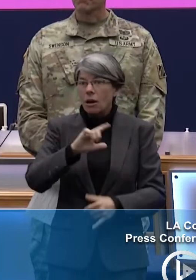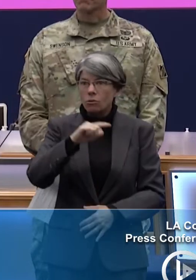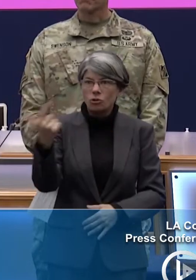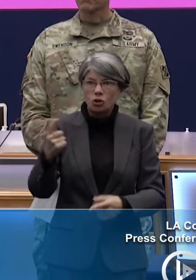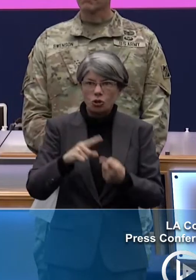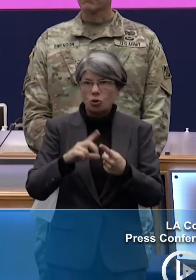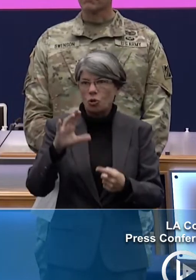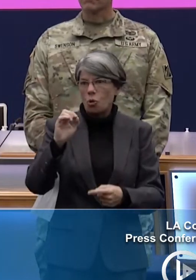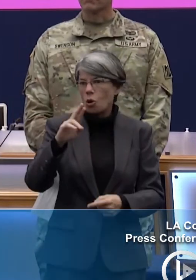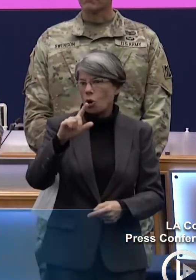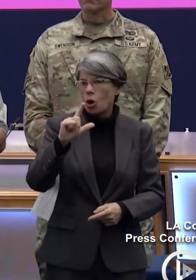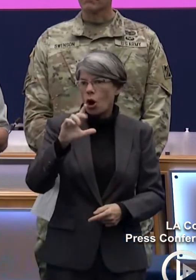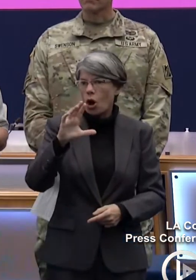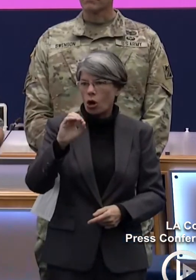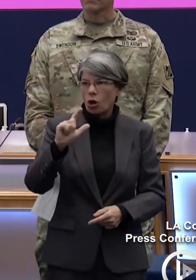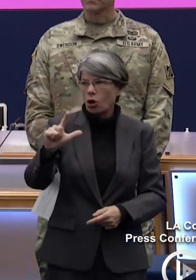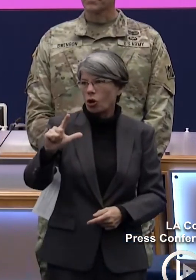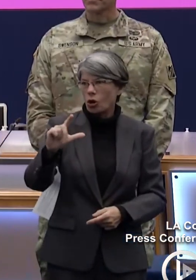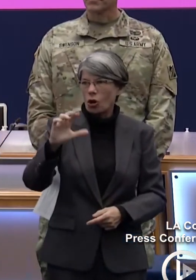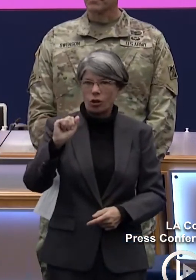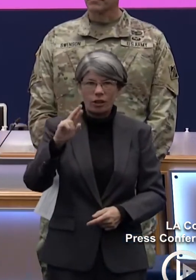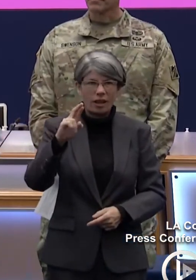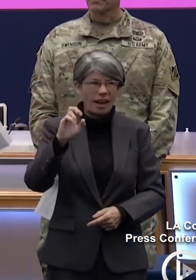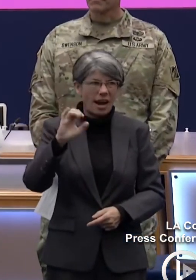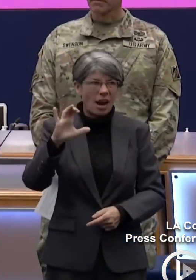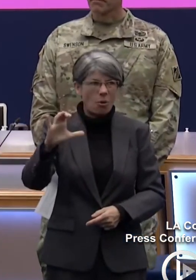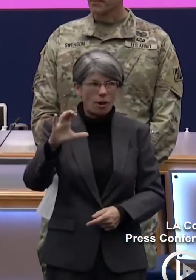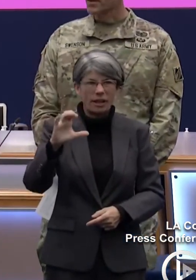to Colonel Eric Swenson of the Army Corps of Engineers.